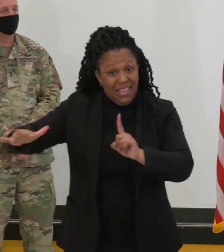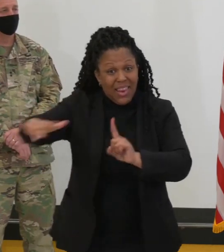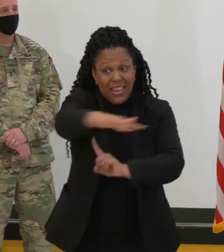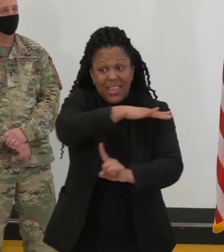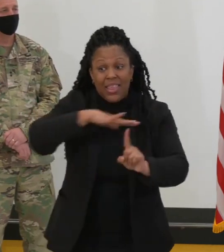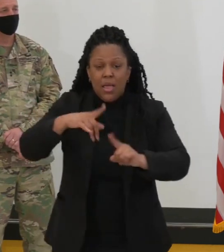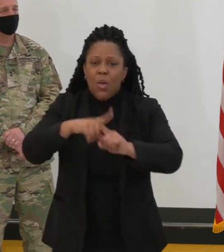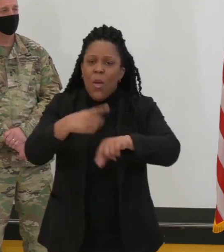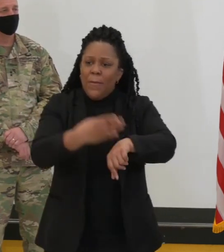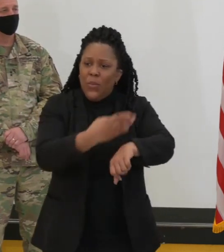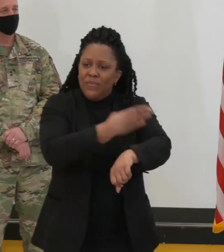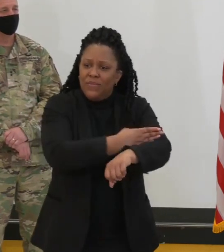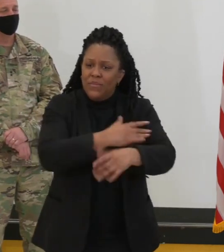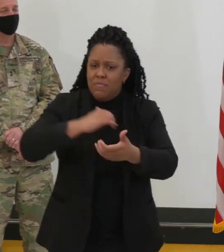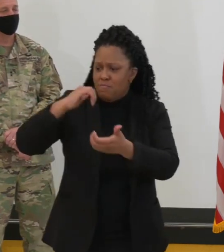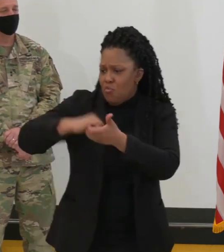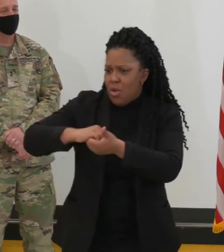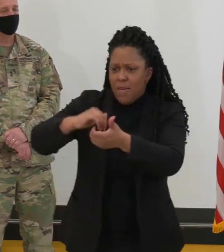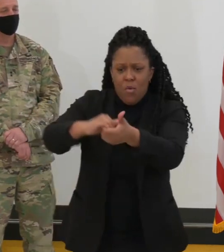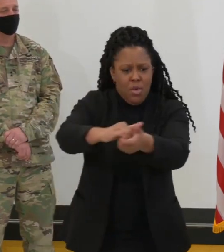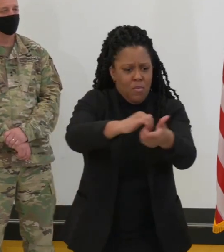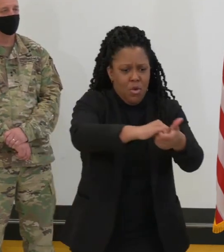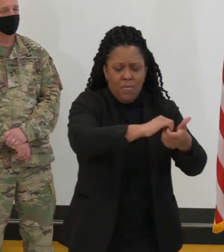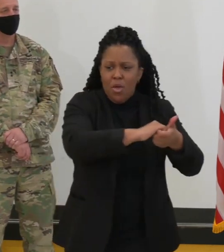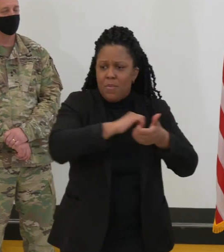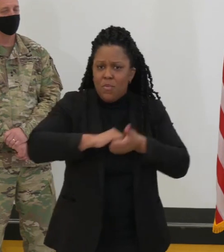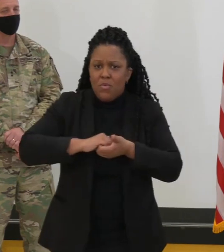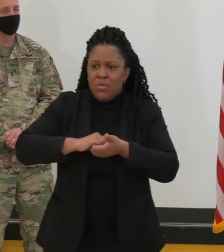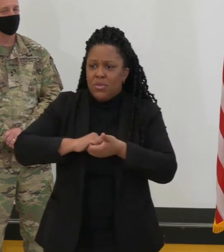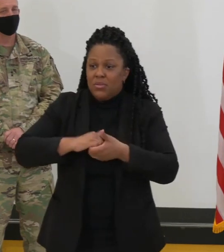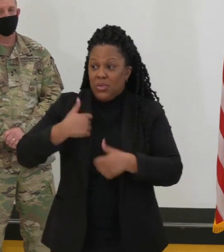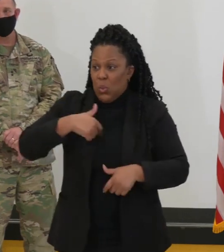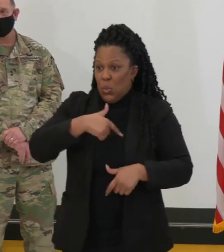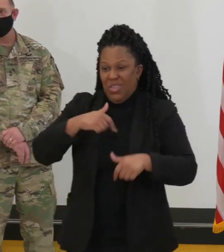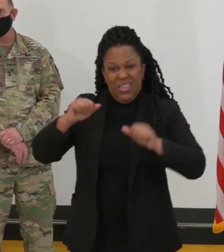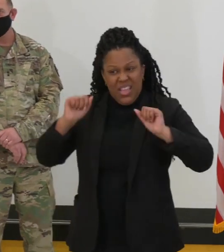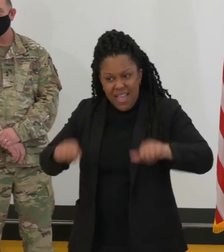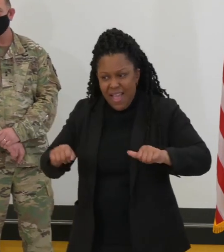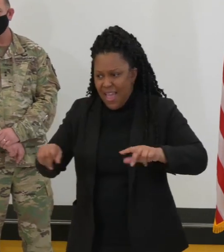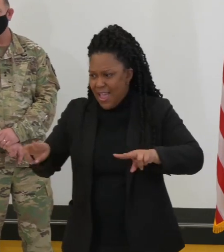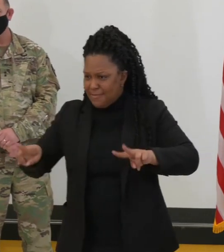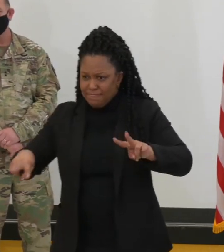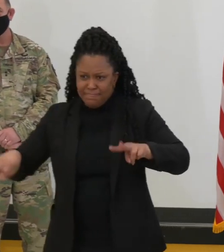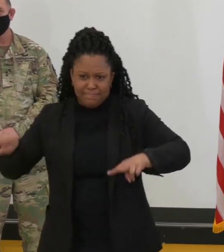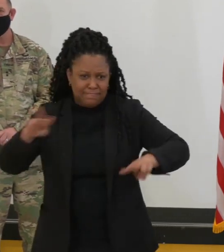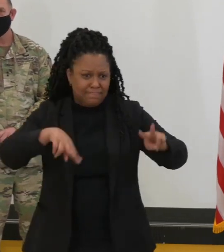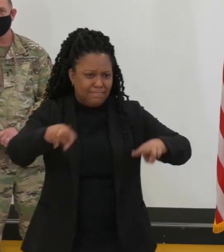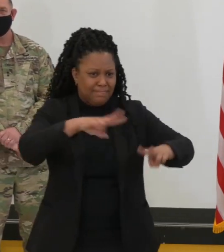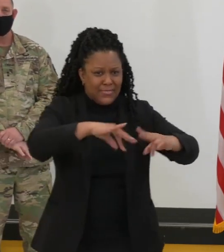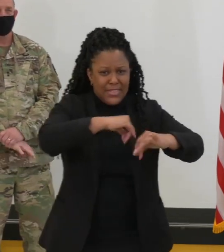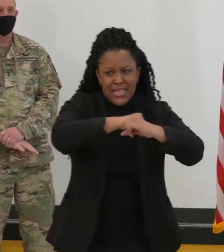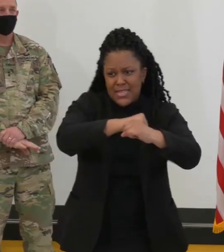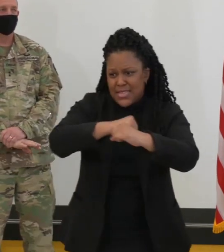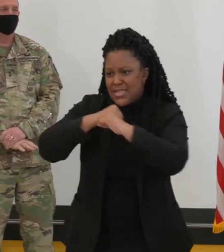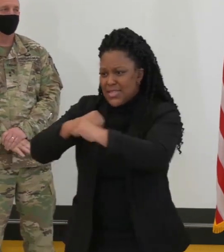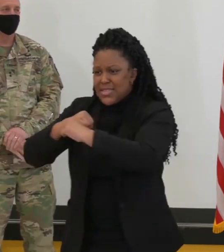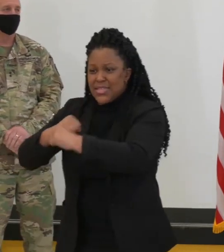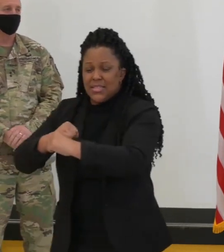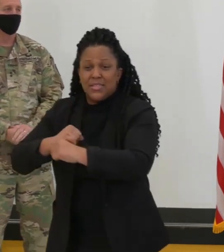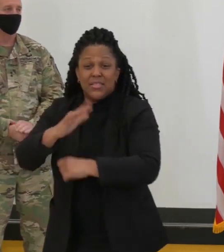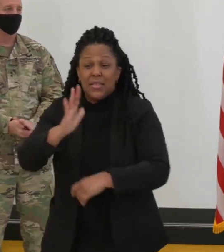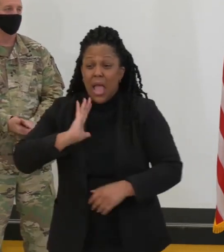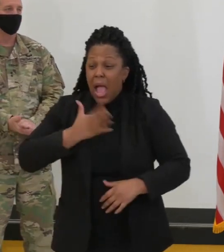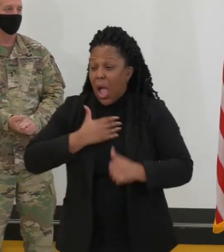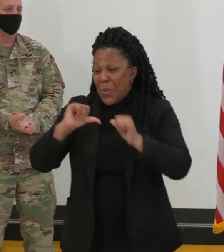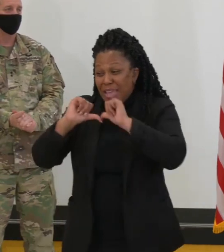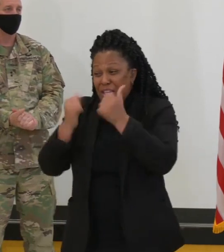can effectively police fairly and partially. And again, just be better every single day. My agency tries to do better every single day. We have a